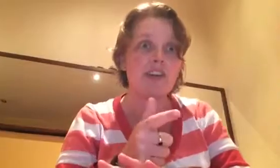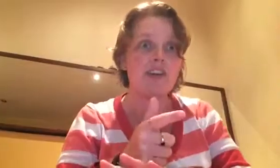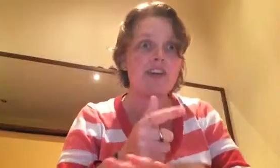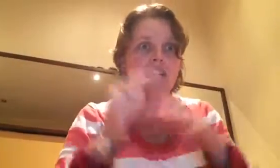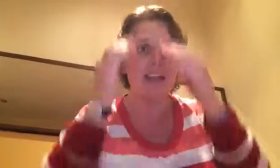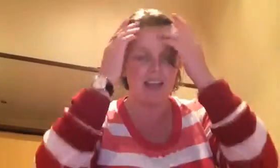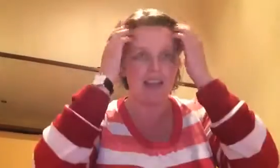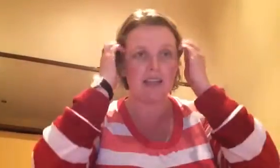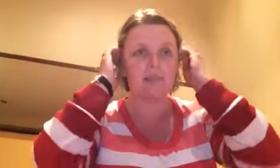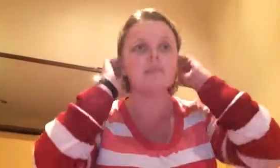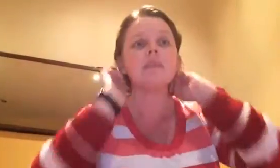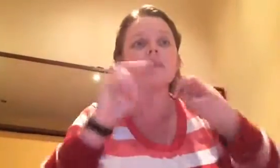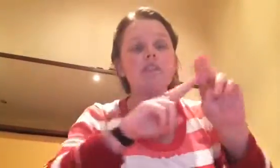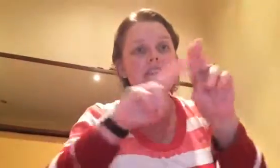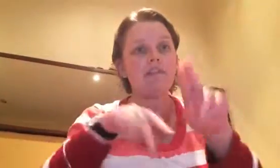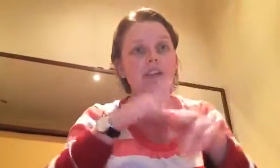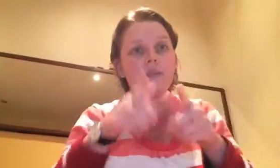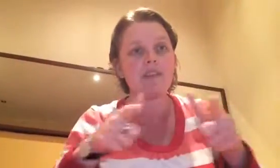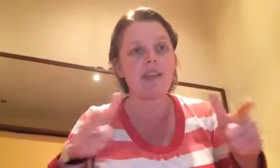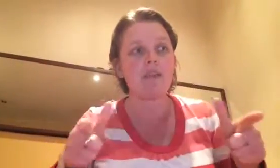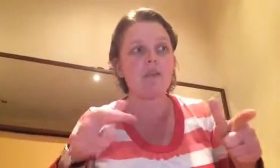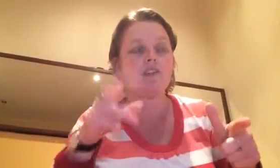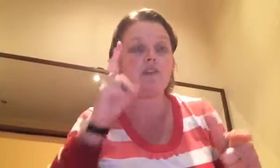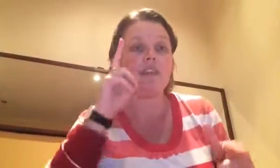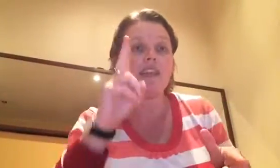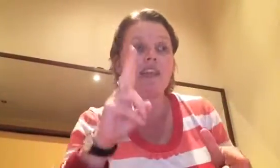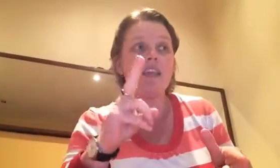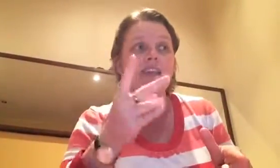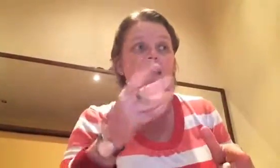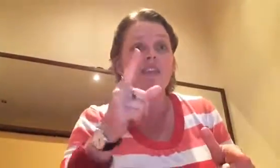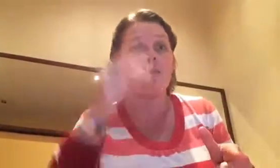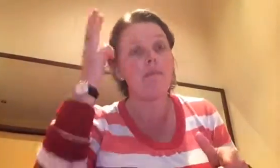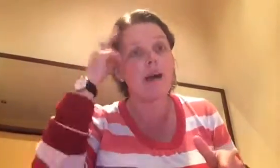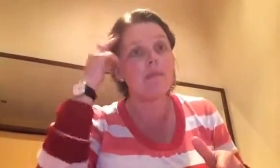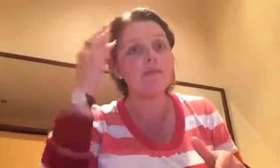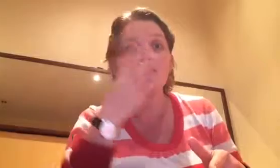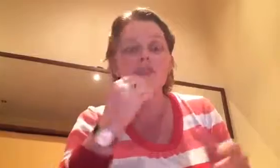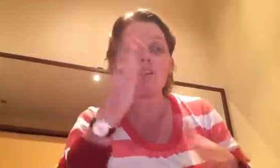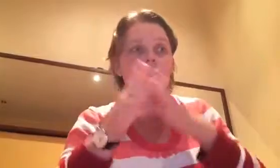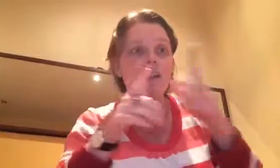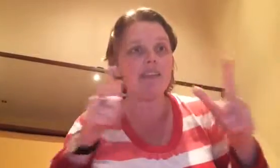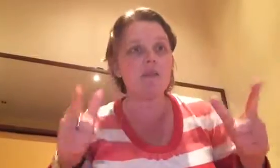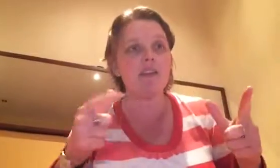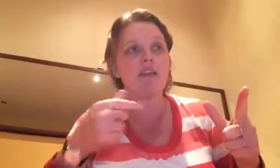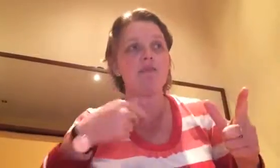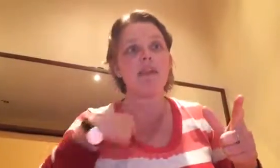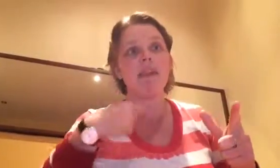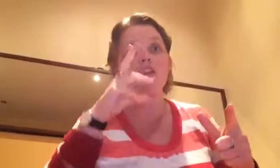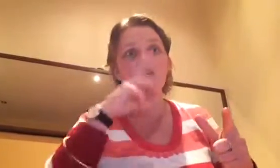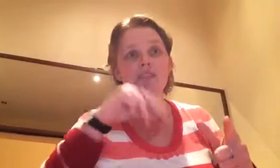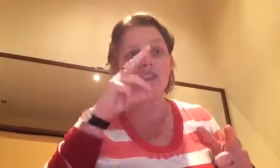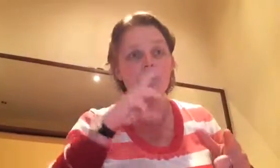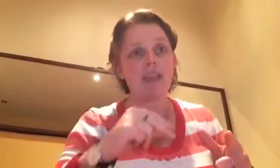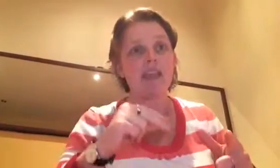video, sort of the family sign language, you'll see the mum using sign language, me using